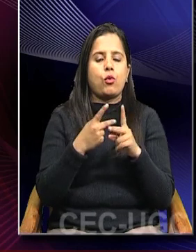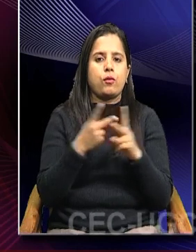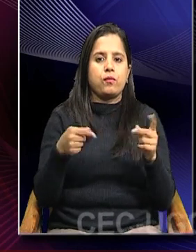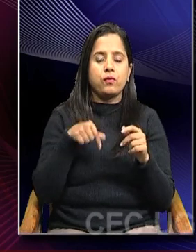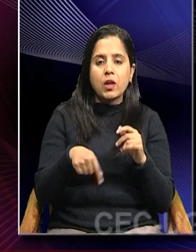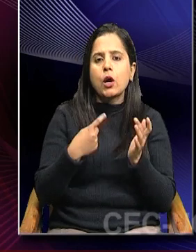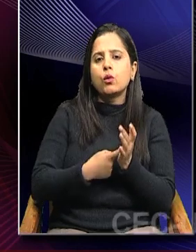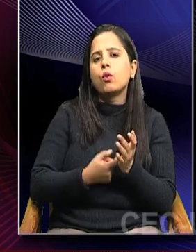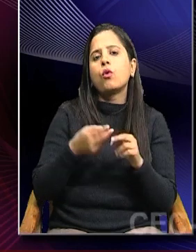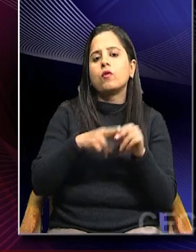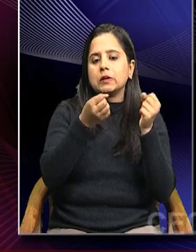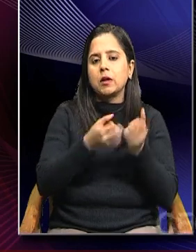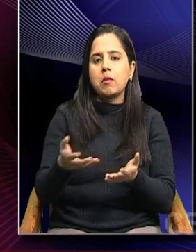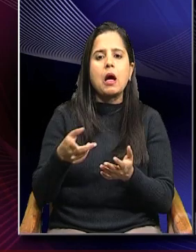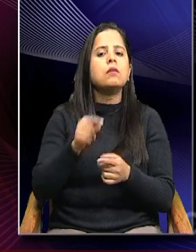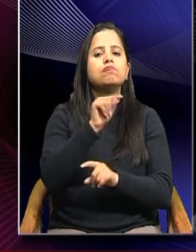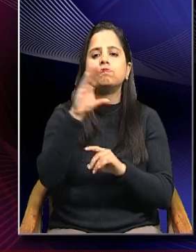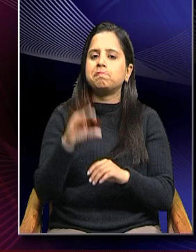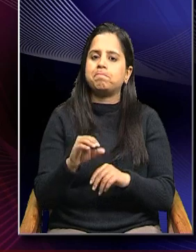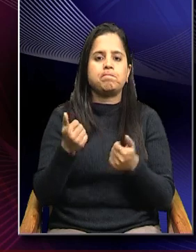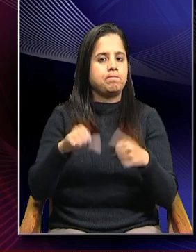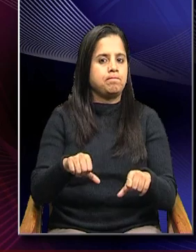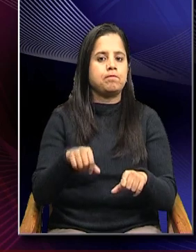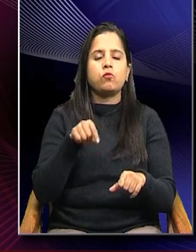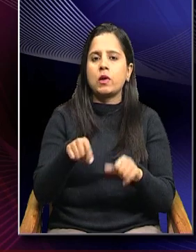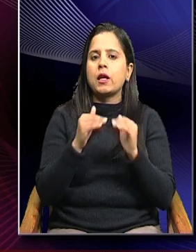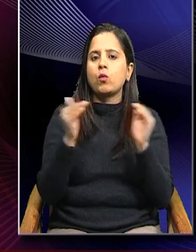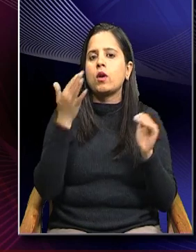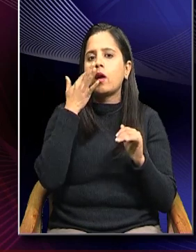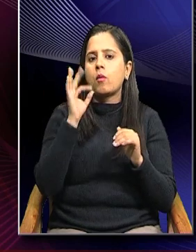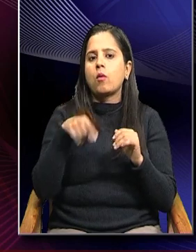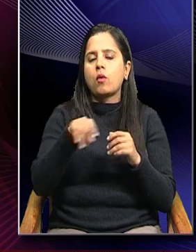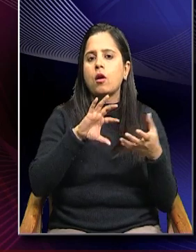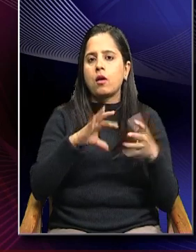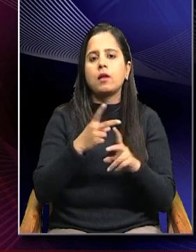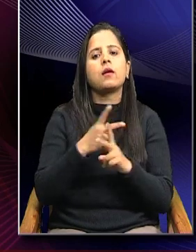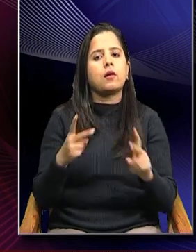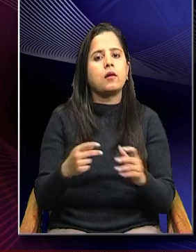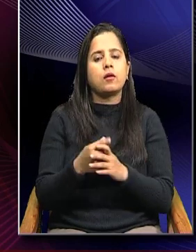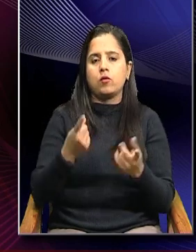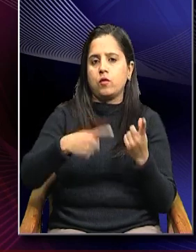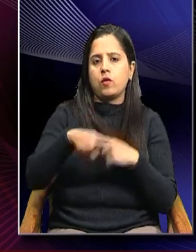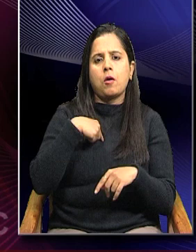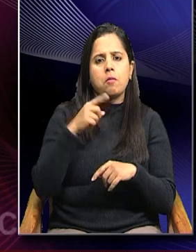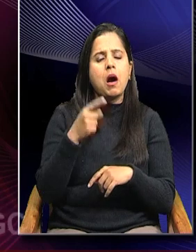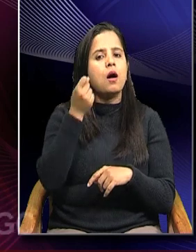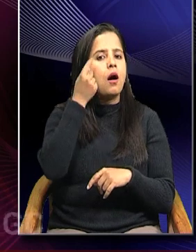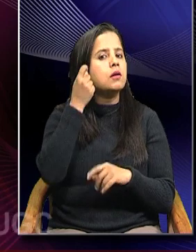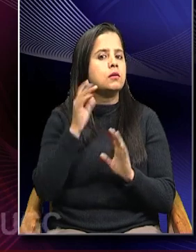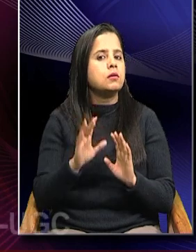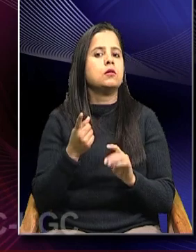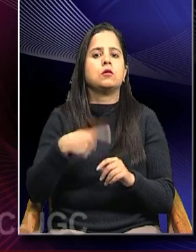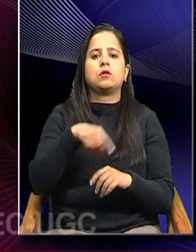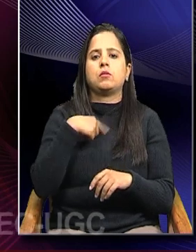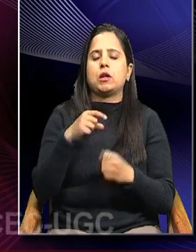role of supplier cannot be discounted here. It is equally important as the production is. So we have to understand that we should